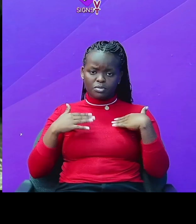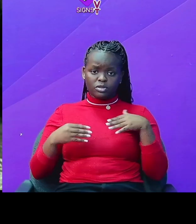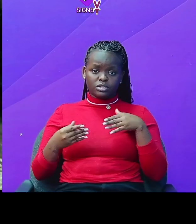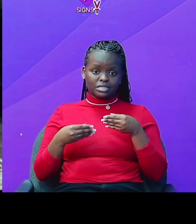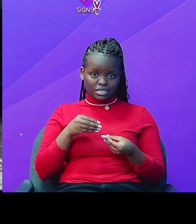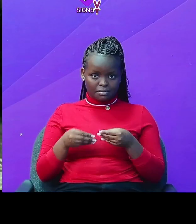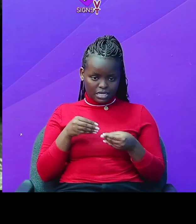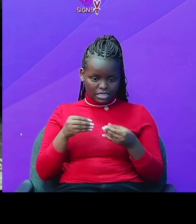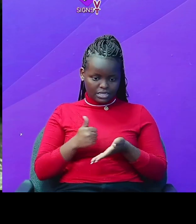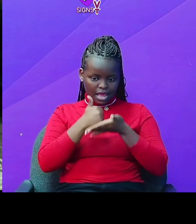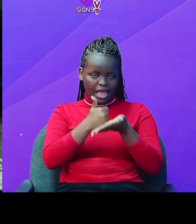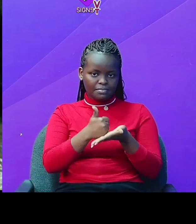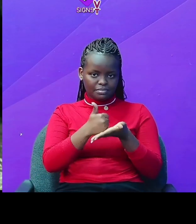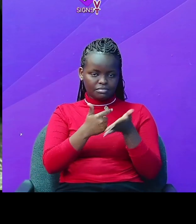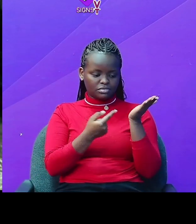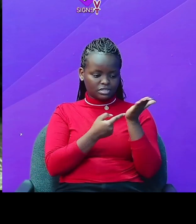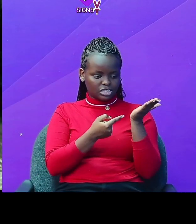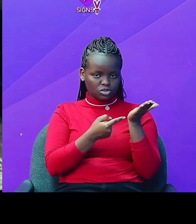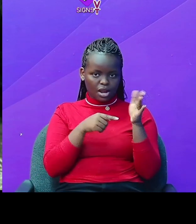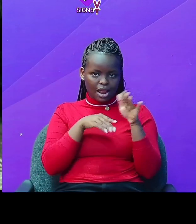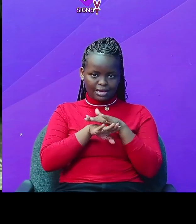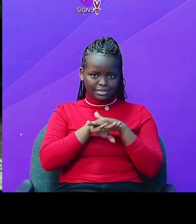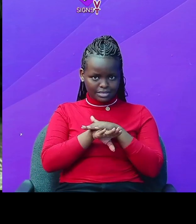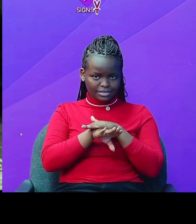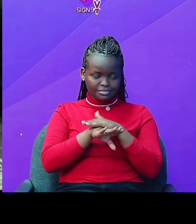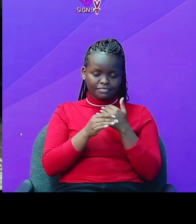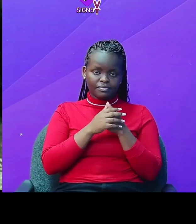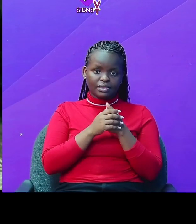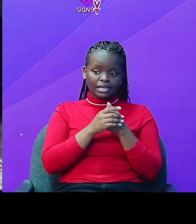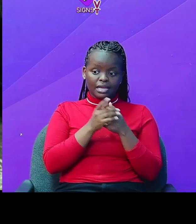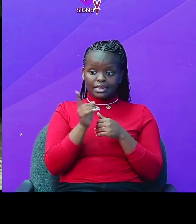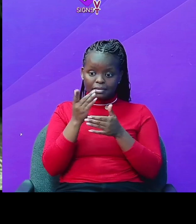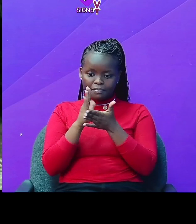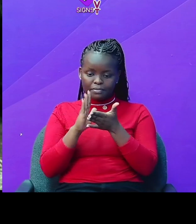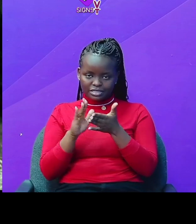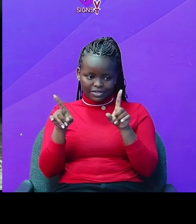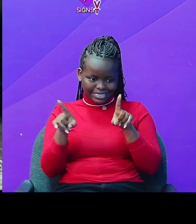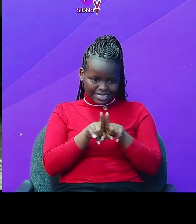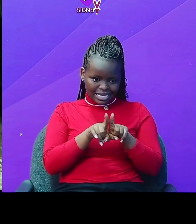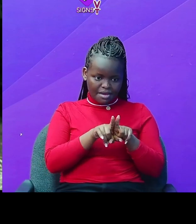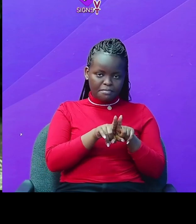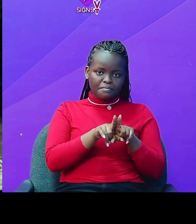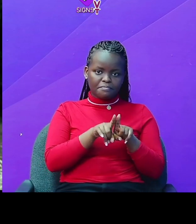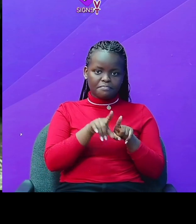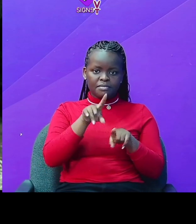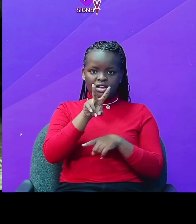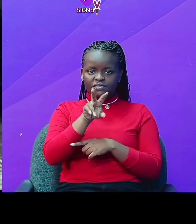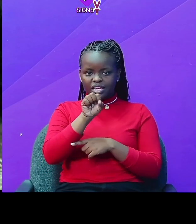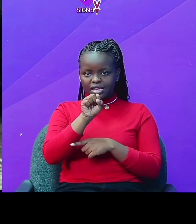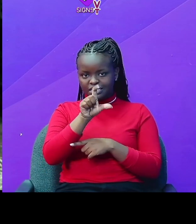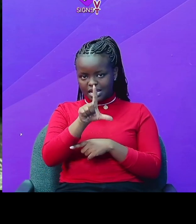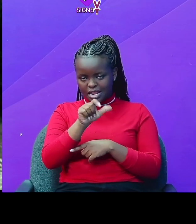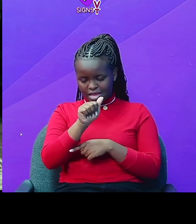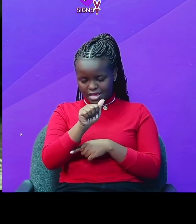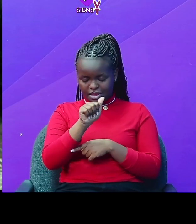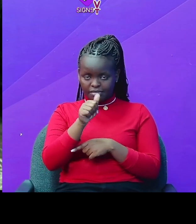help them with the digital access. So they're part of the same Villa Saving group that